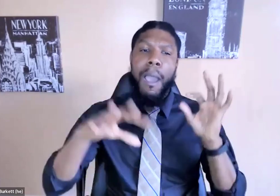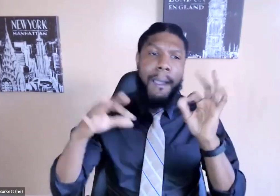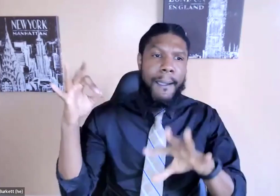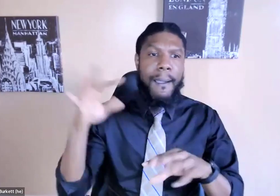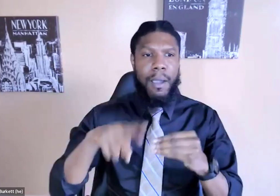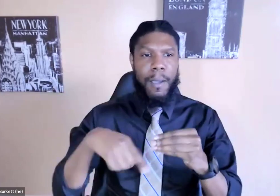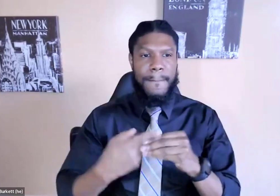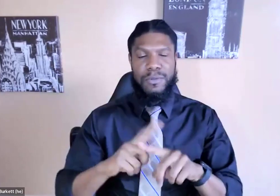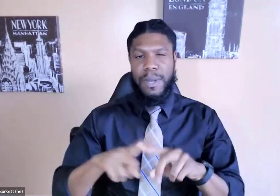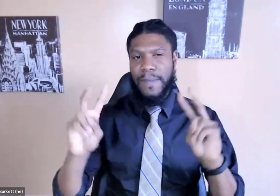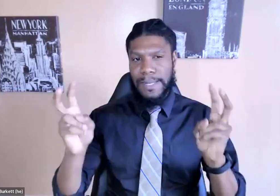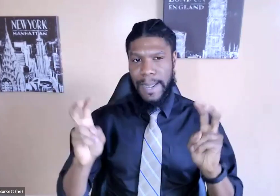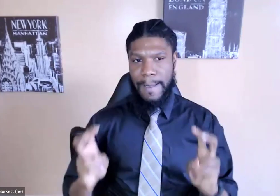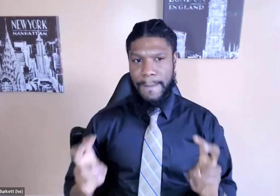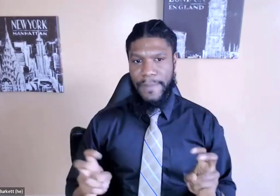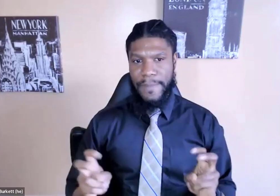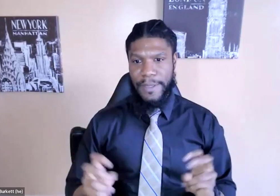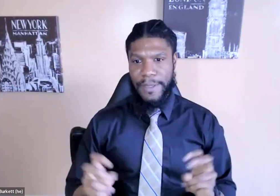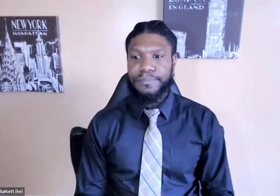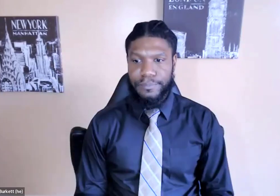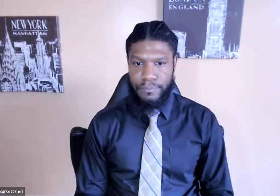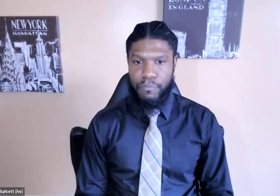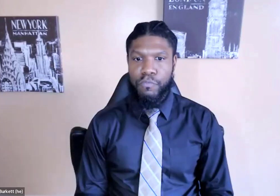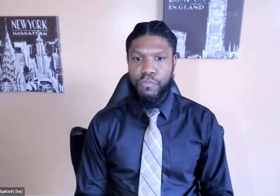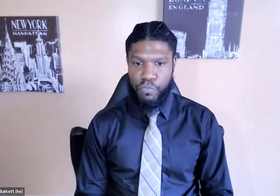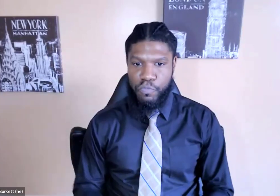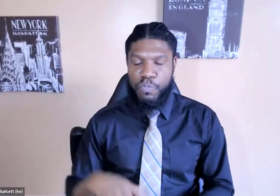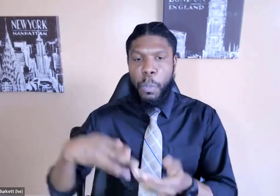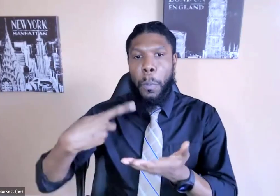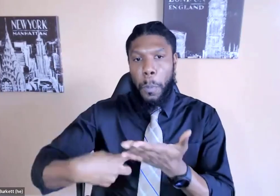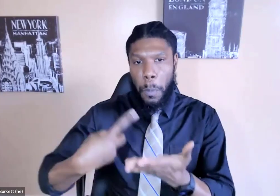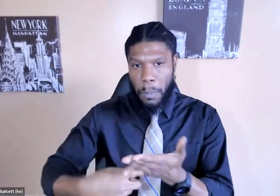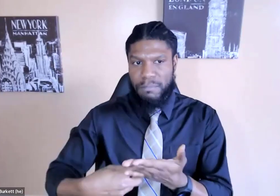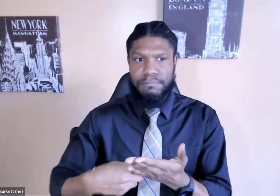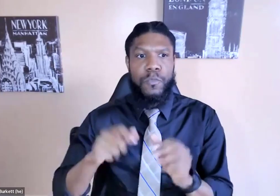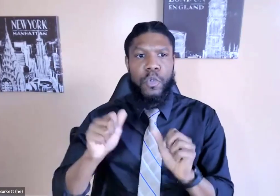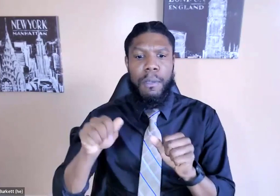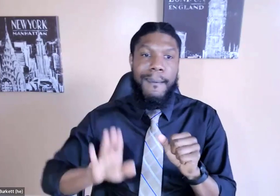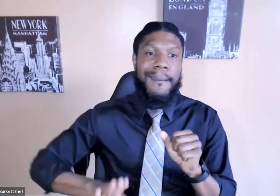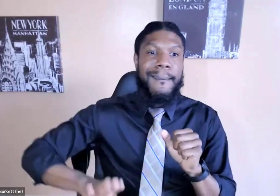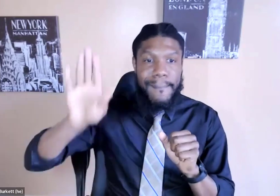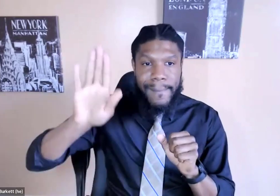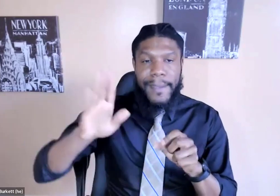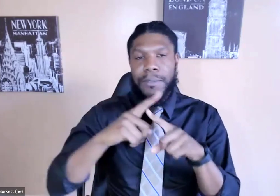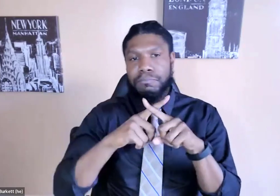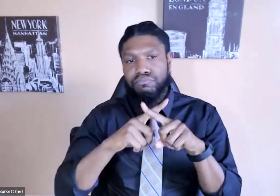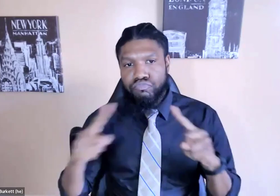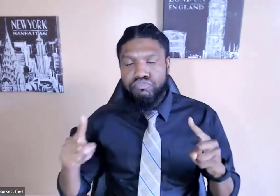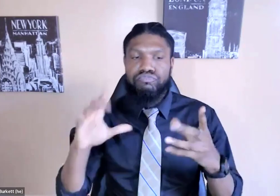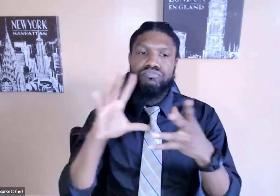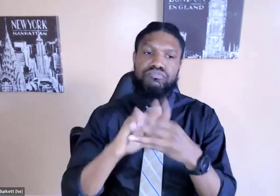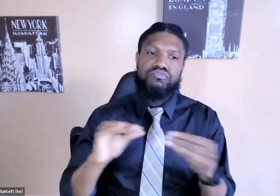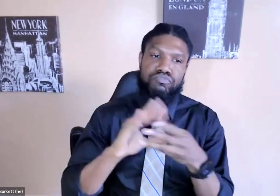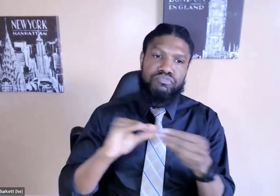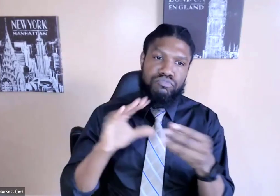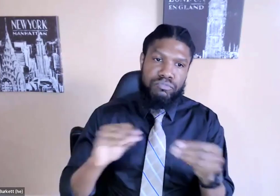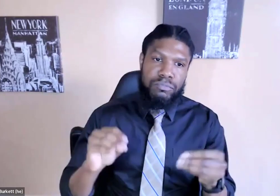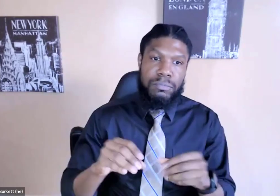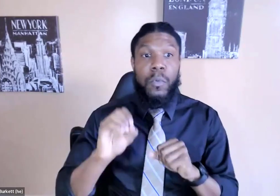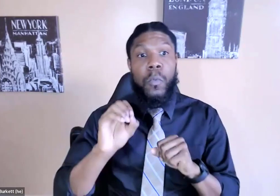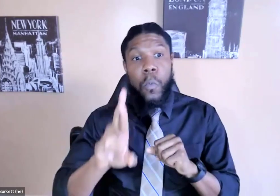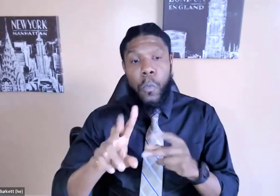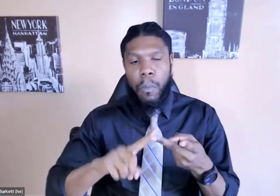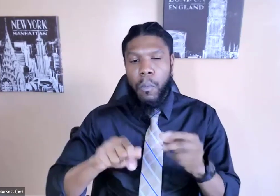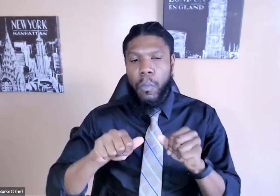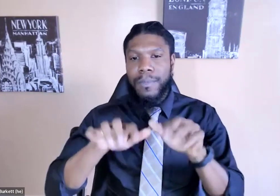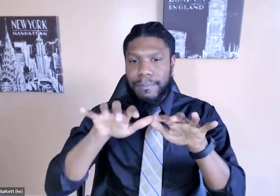topics introduced. During discussion times, you are invited to raise your hand and unmute yourself when called upon to share your thoughts or type out your thoughts